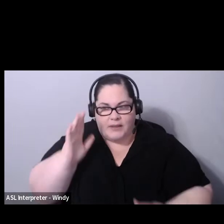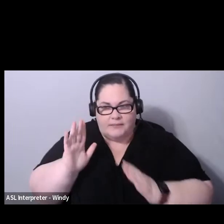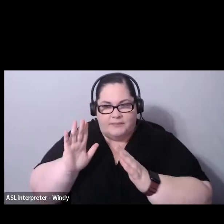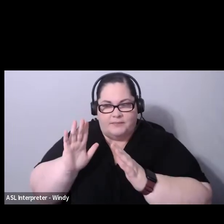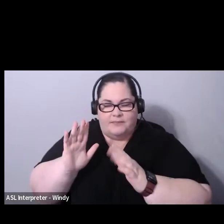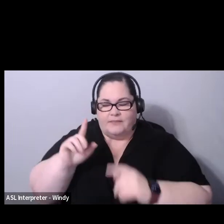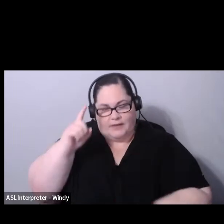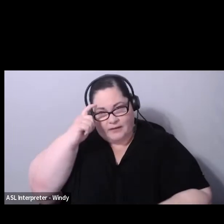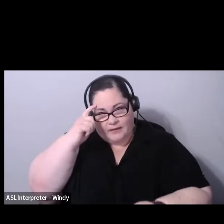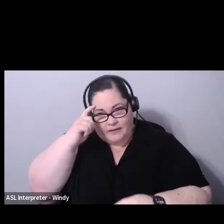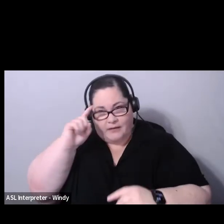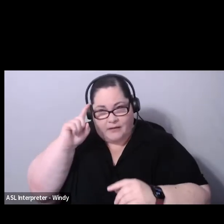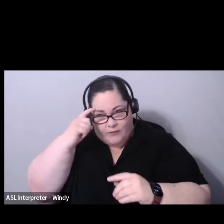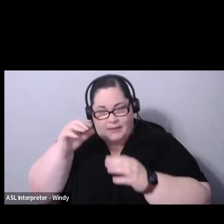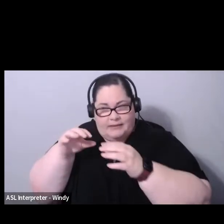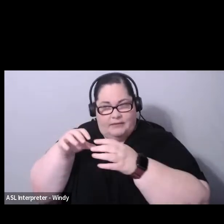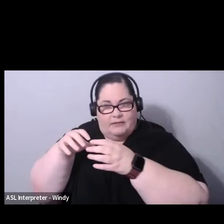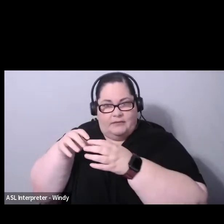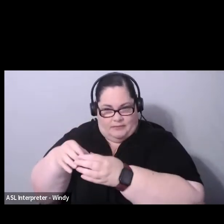be scheduled.